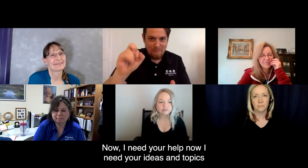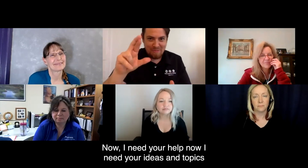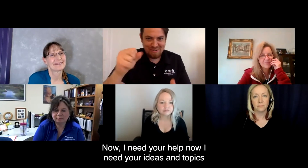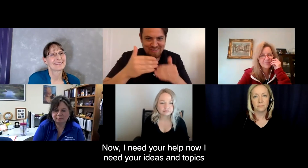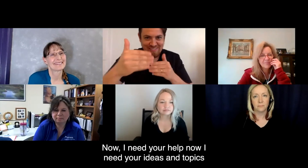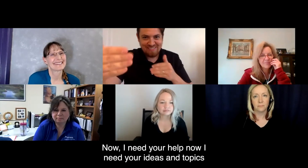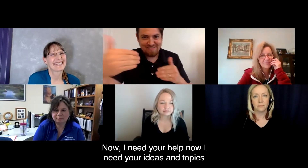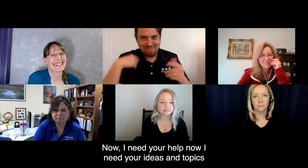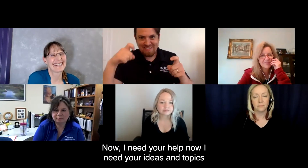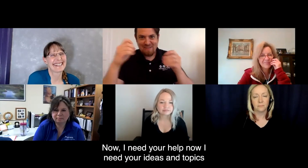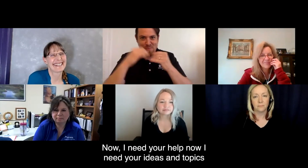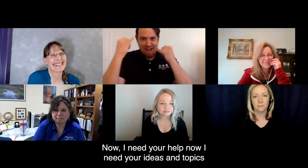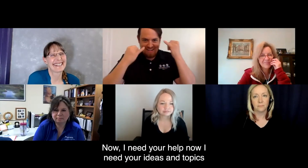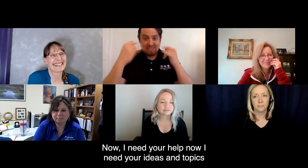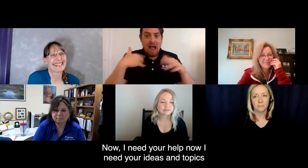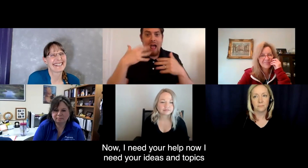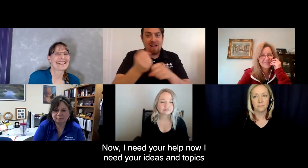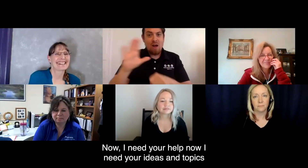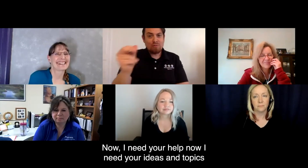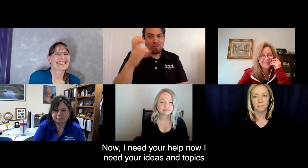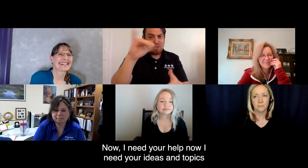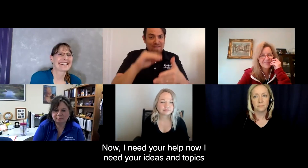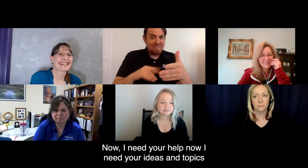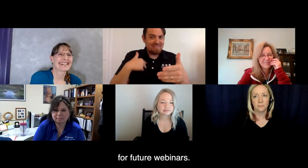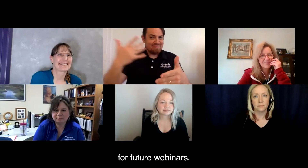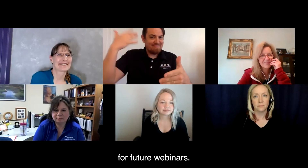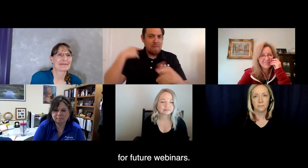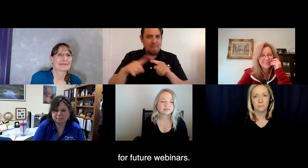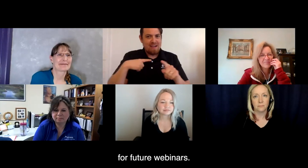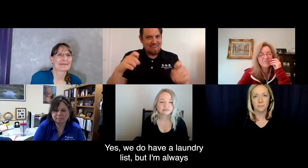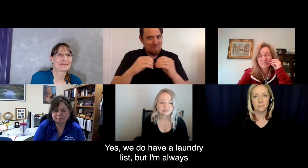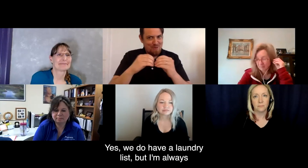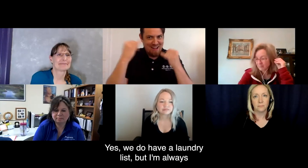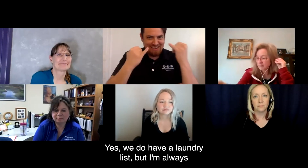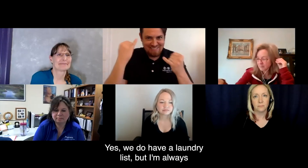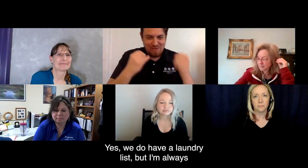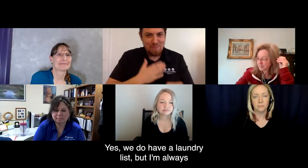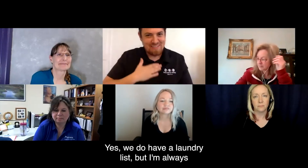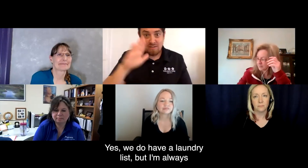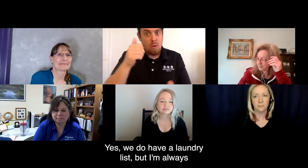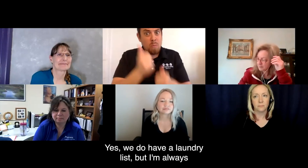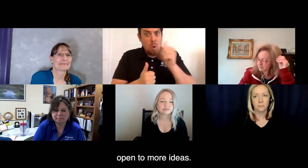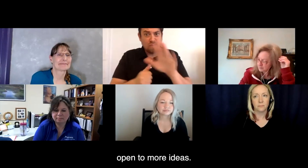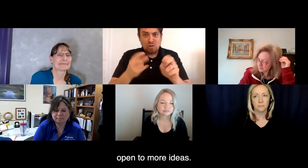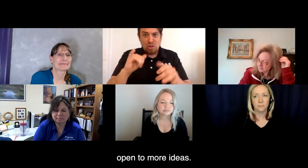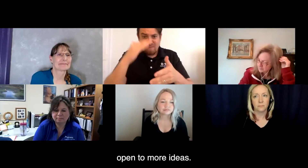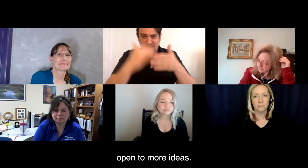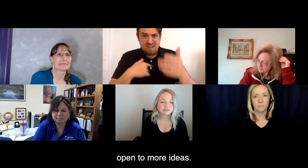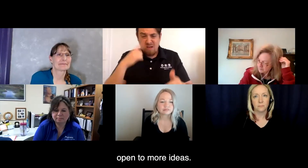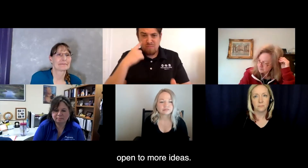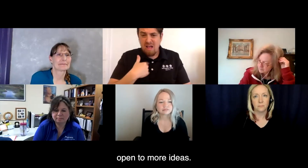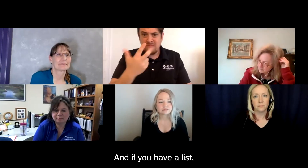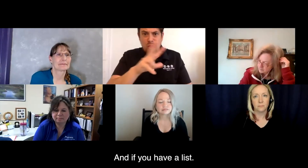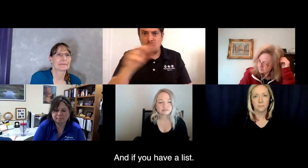I need your help. Now I need your ideas and topics for future webinars. Yes, we do have a laundry list, but I'm always open to more